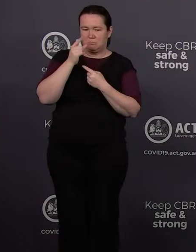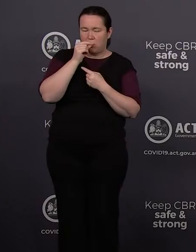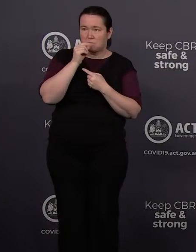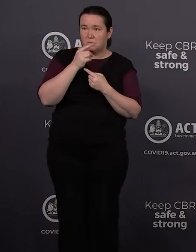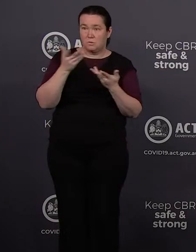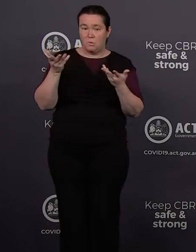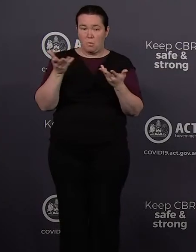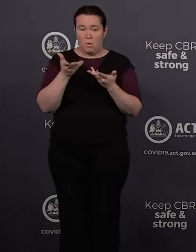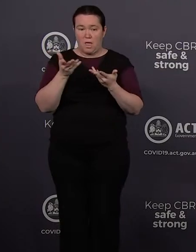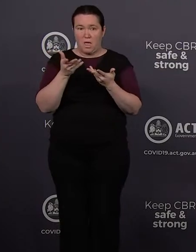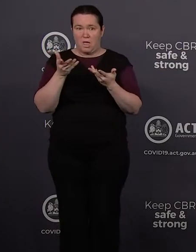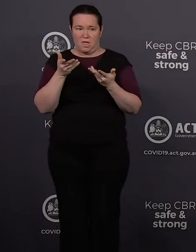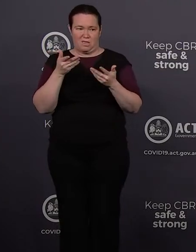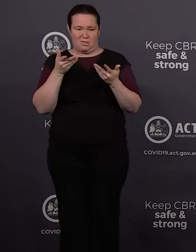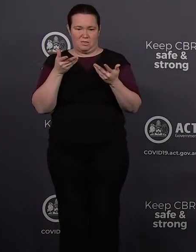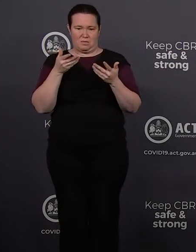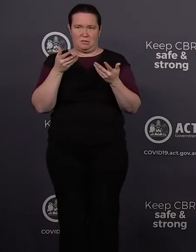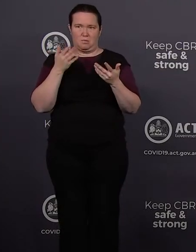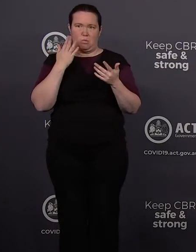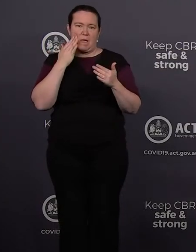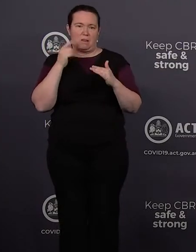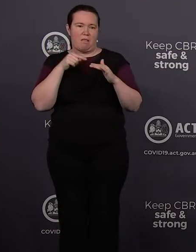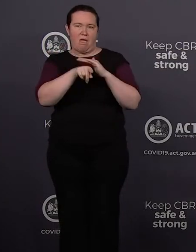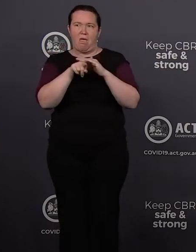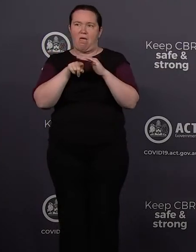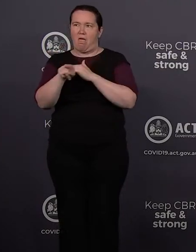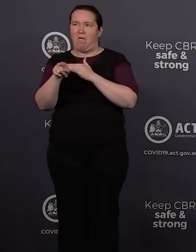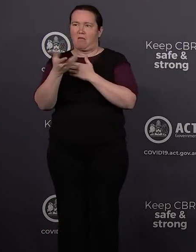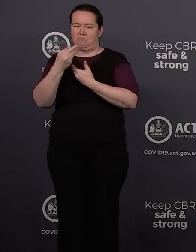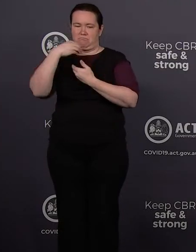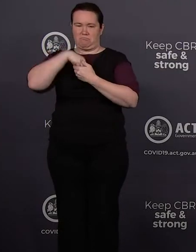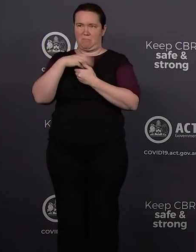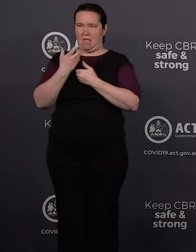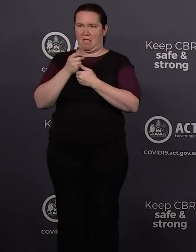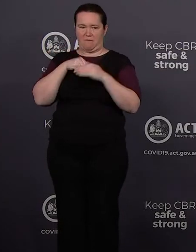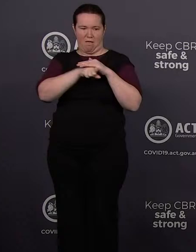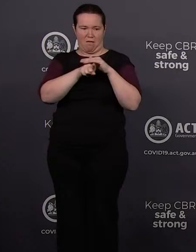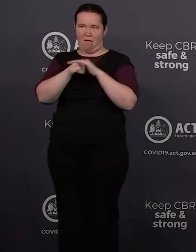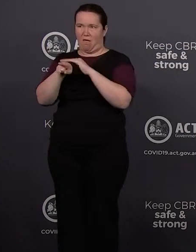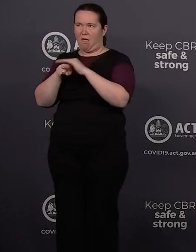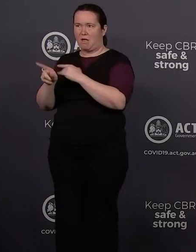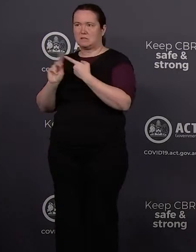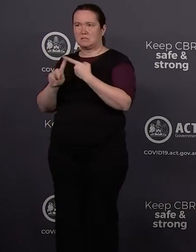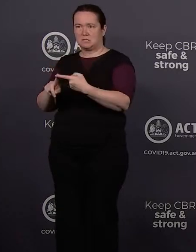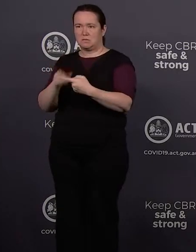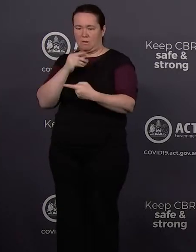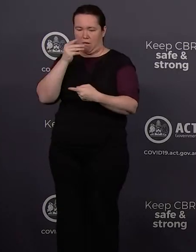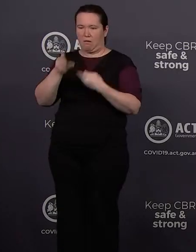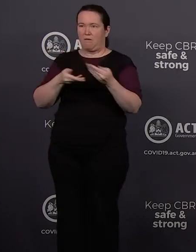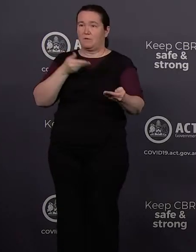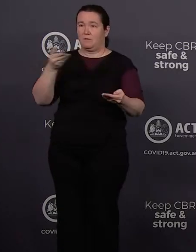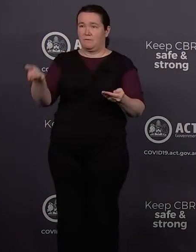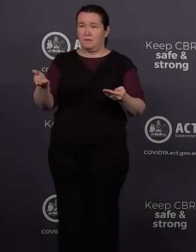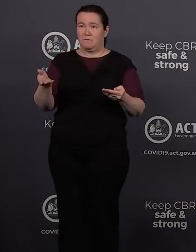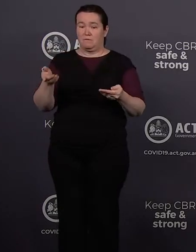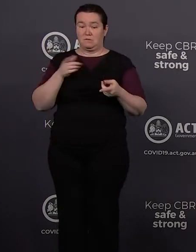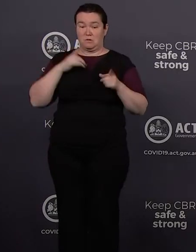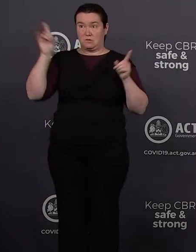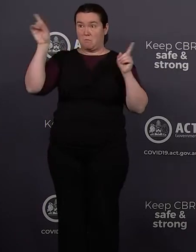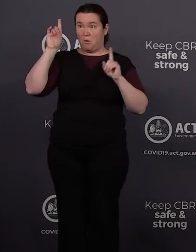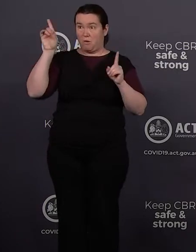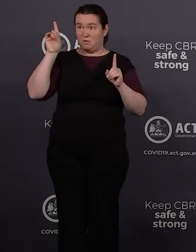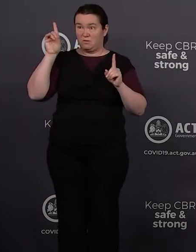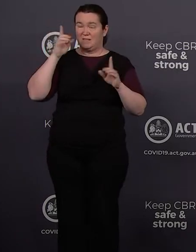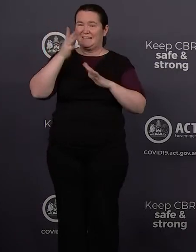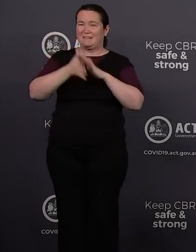where and what the circumstances were about when they were infectious in community. But you are exactly right in terms of the current settings mean